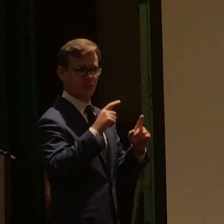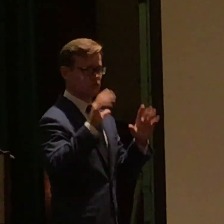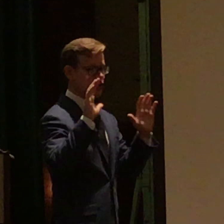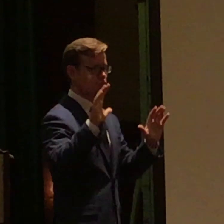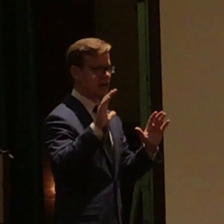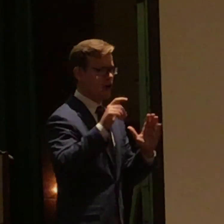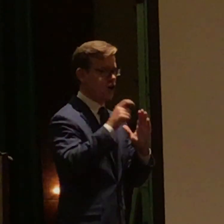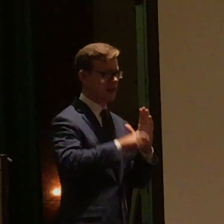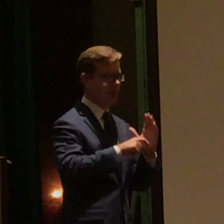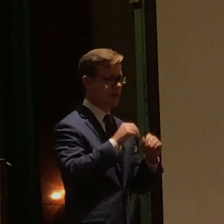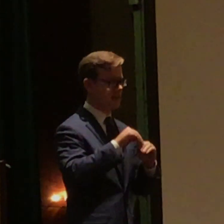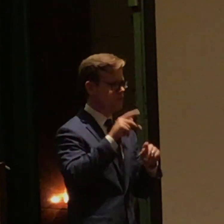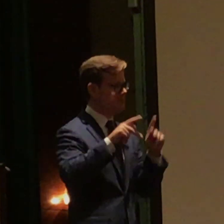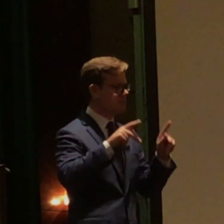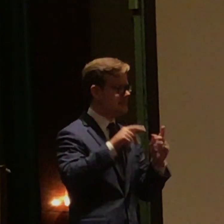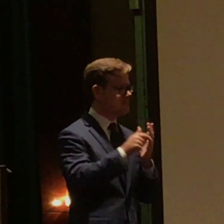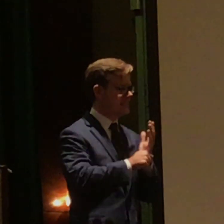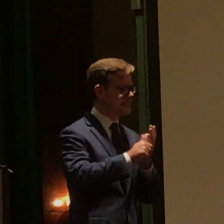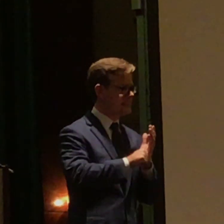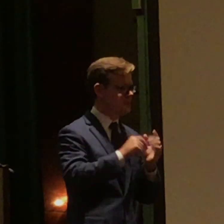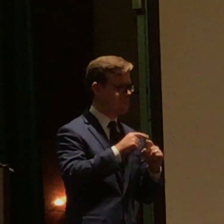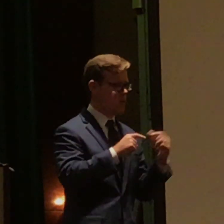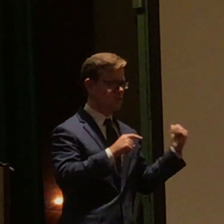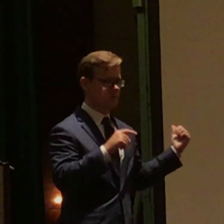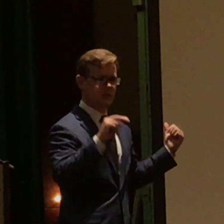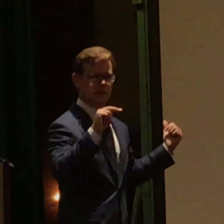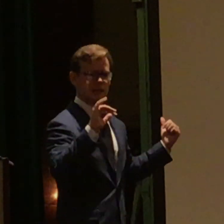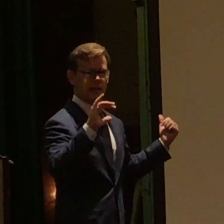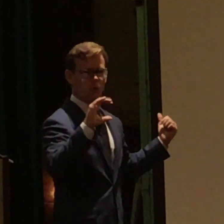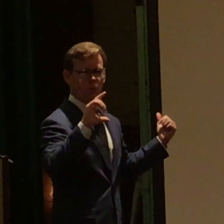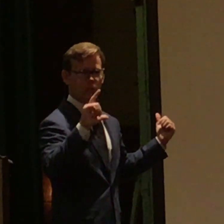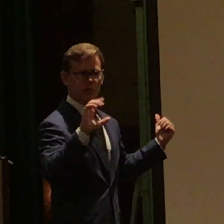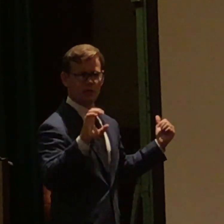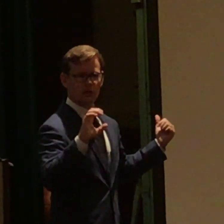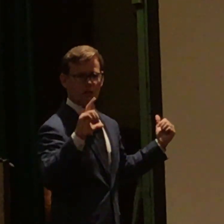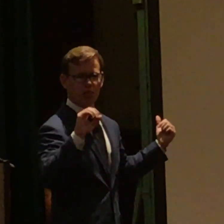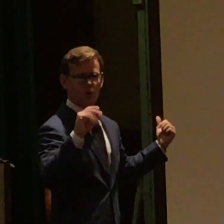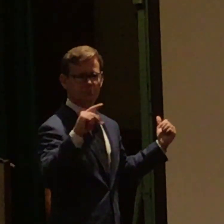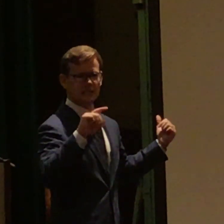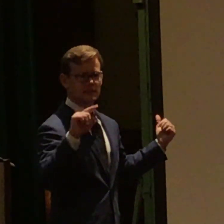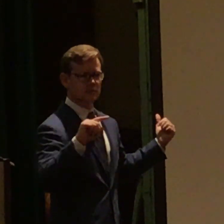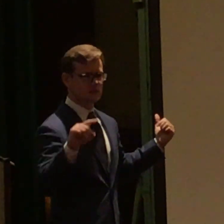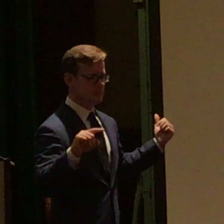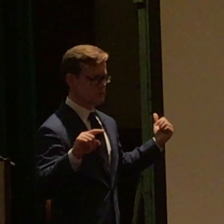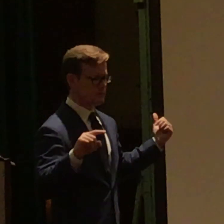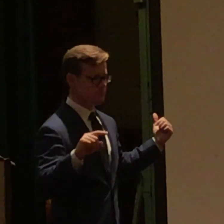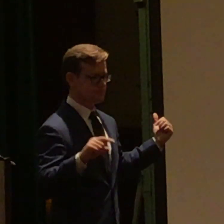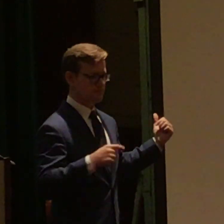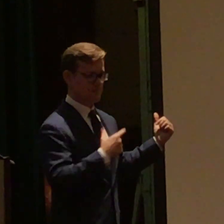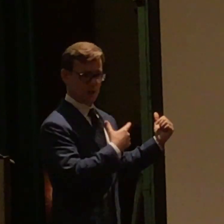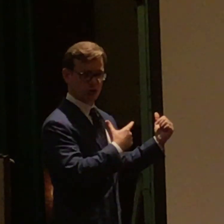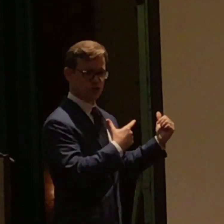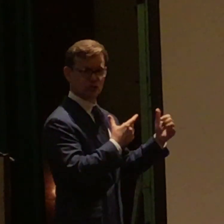And I don't know if you know this, but there's a great article in People's Magazine about Nicole